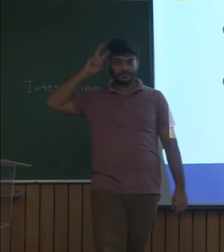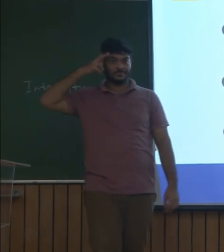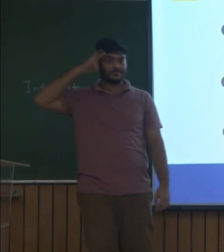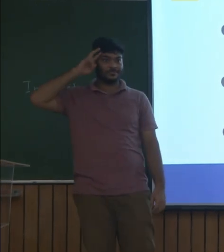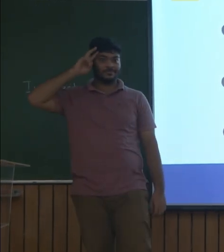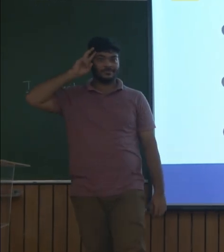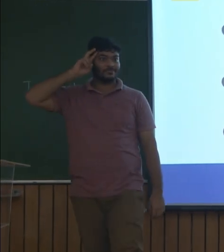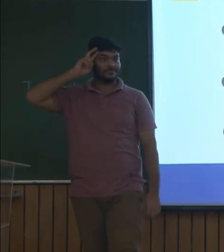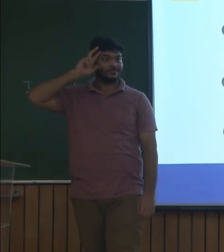Media, media.